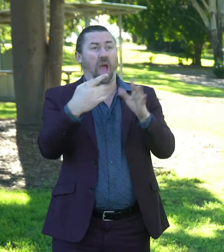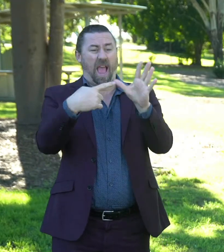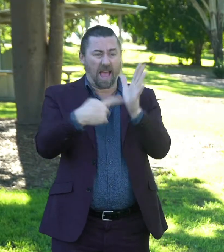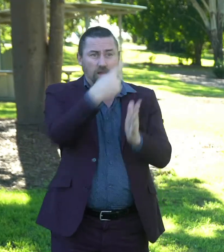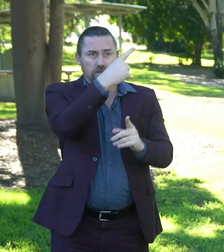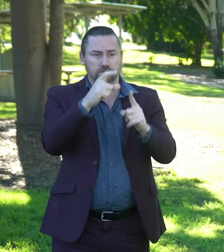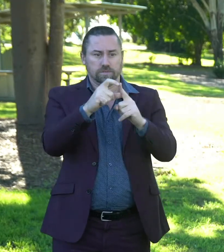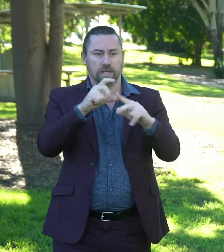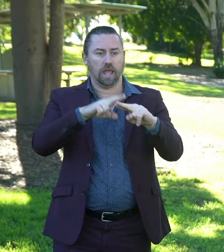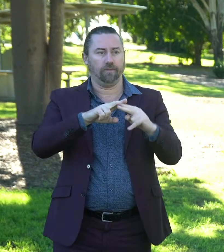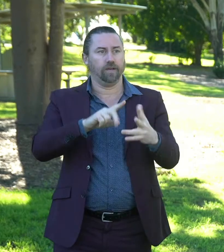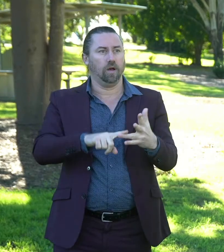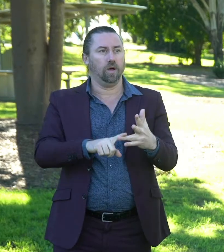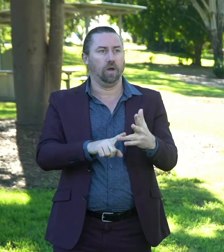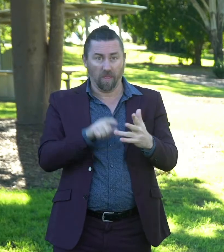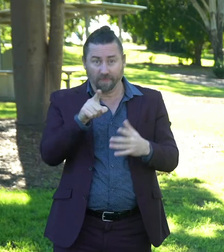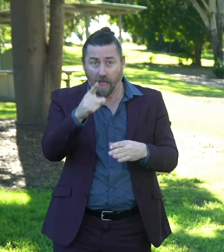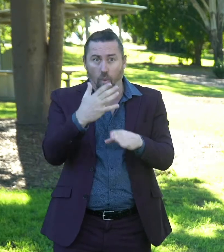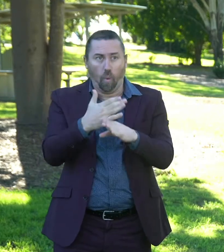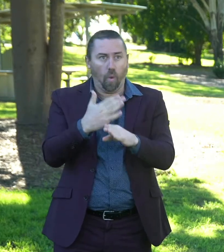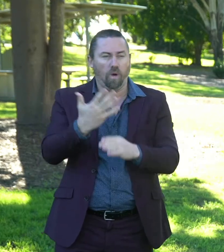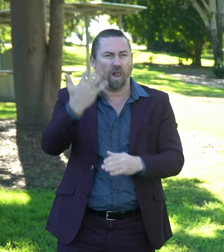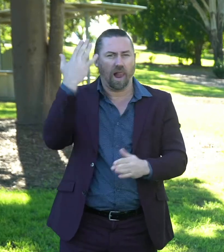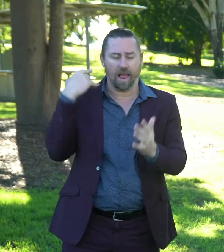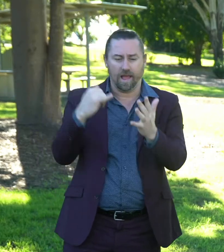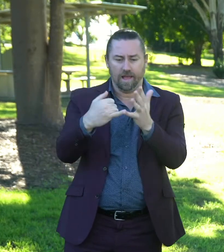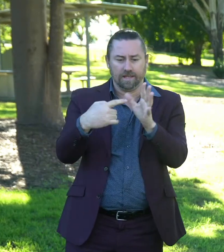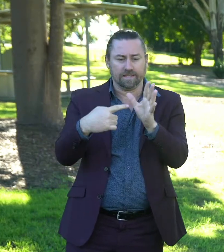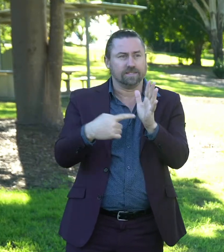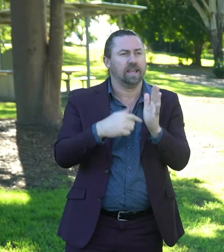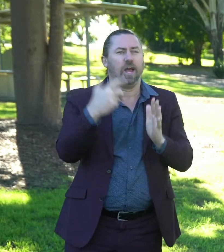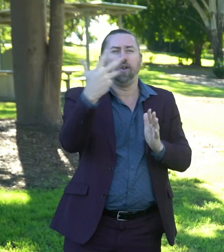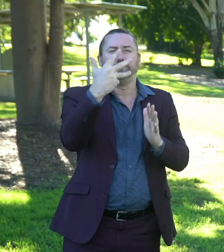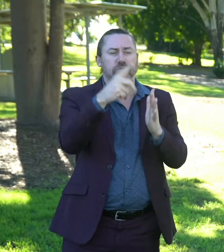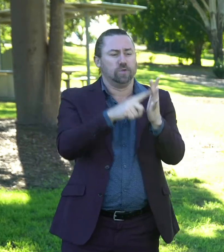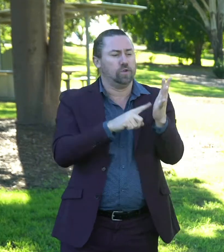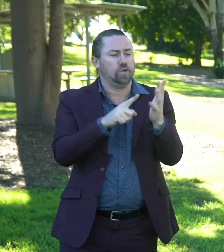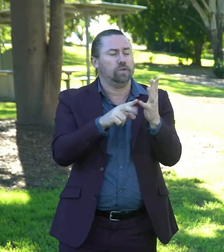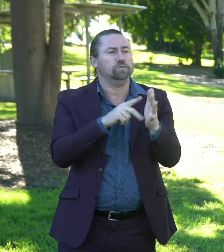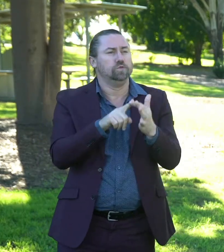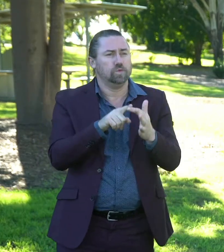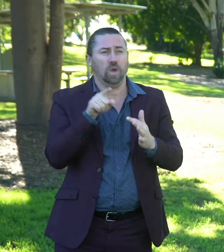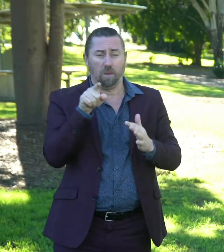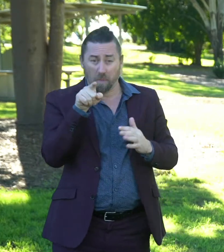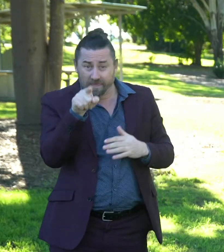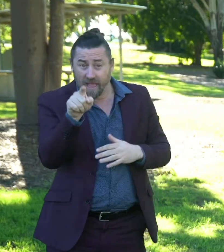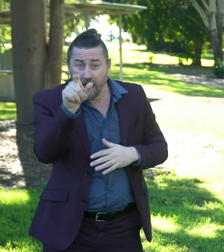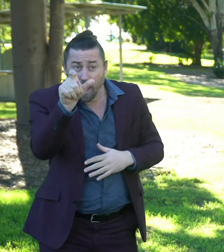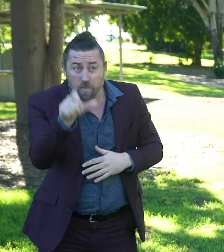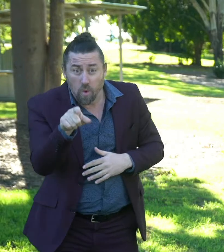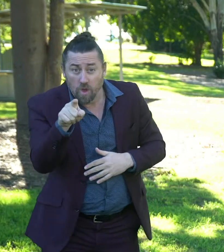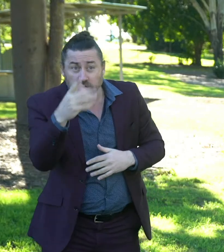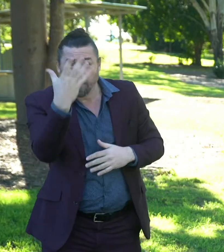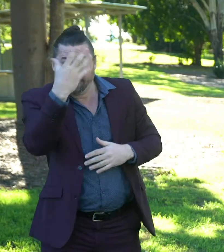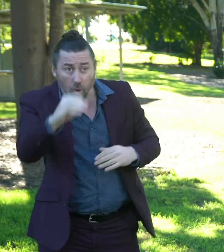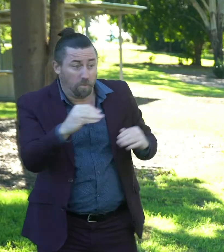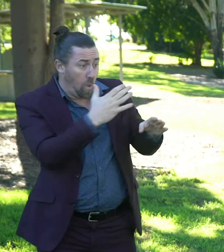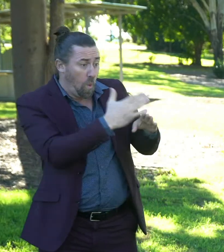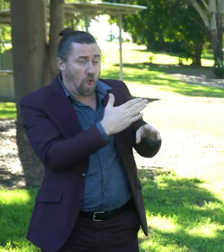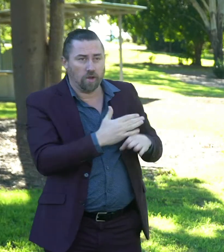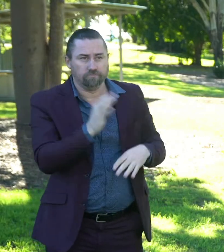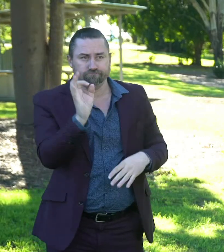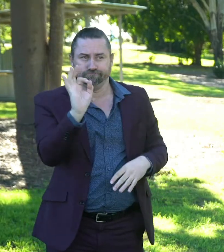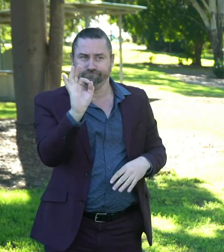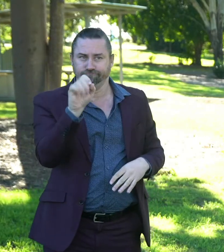worker and was at work on that Saturday, the 19th of June, but we do not believe they contracted it while at work